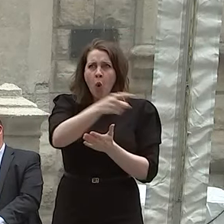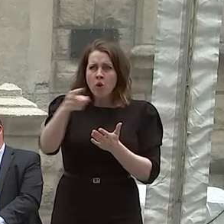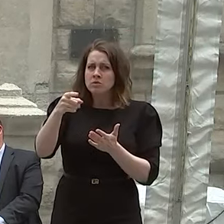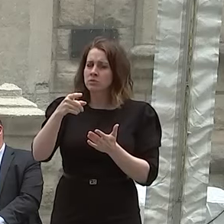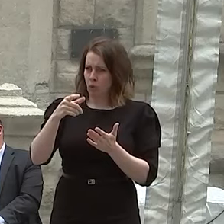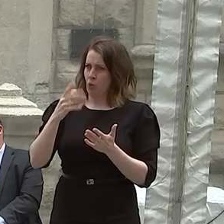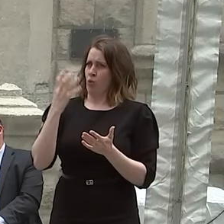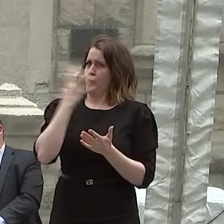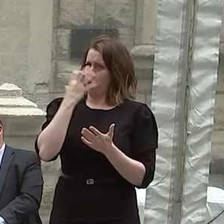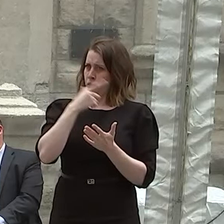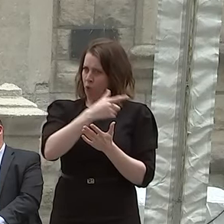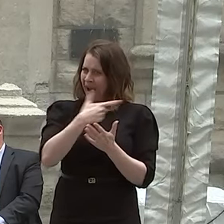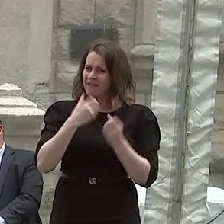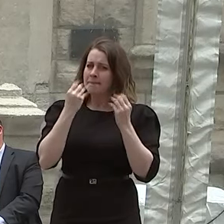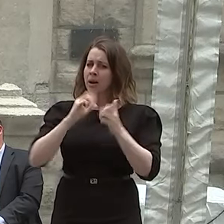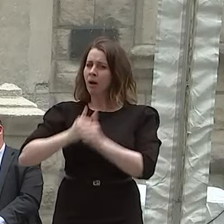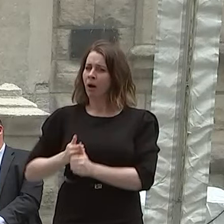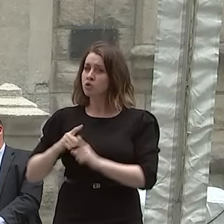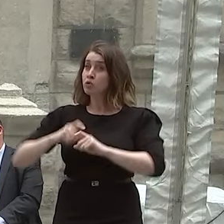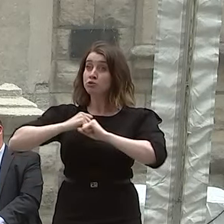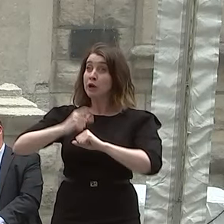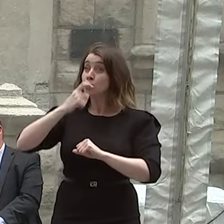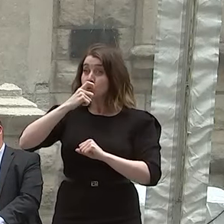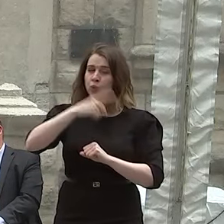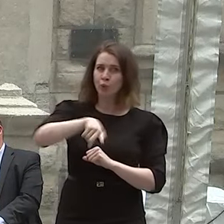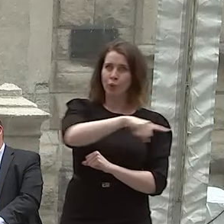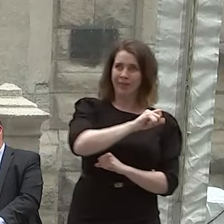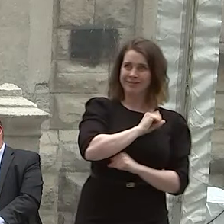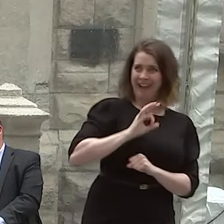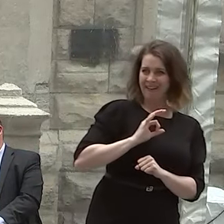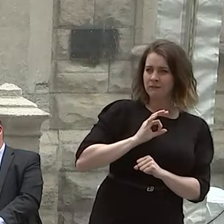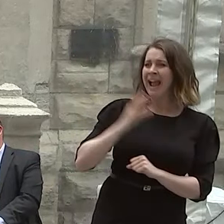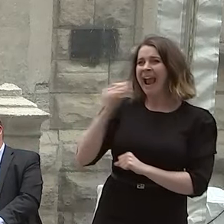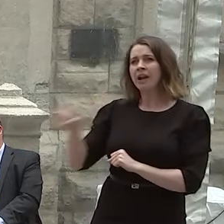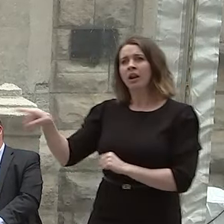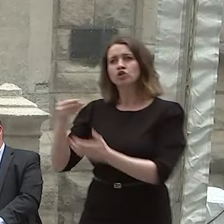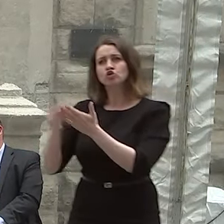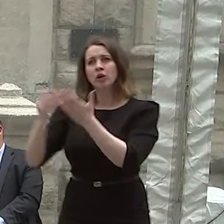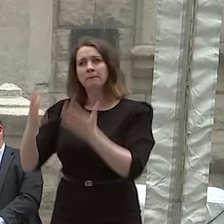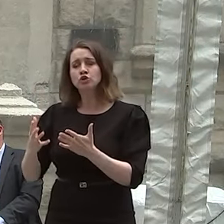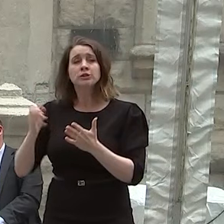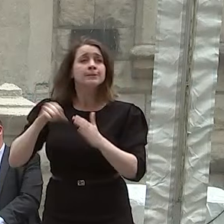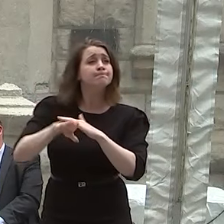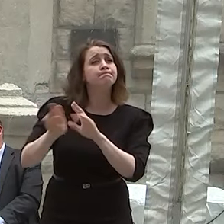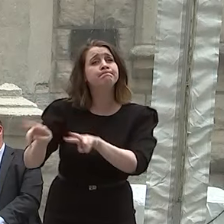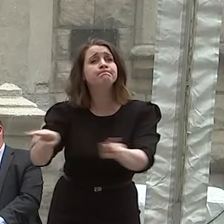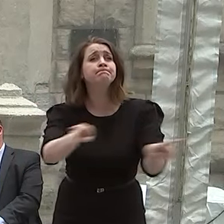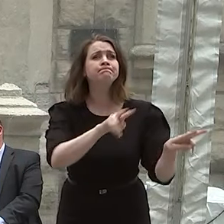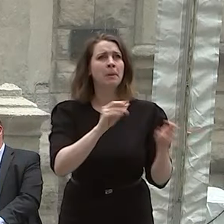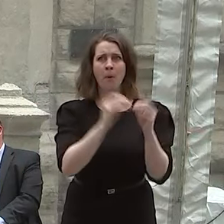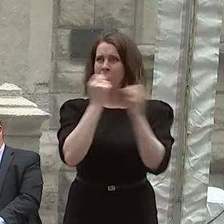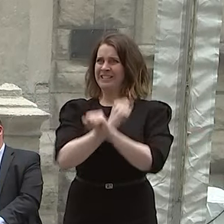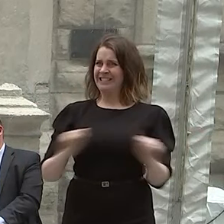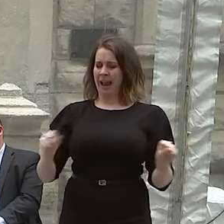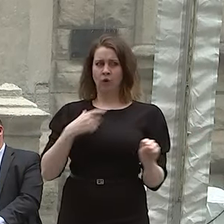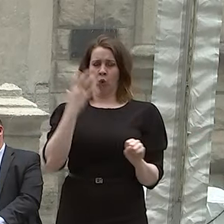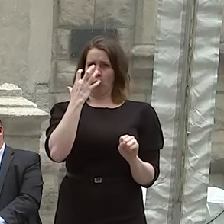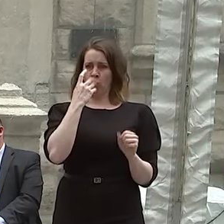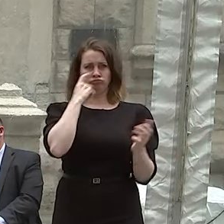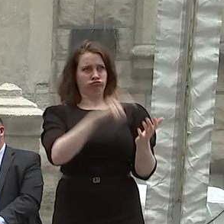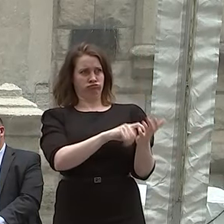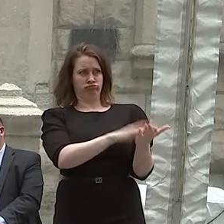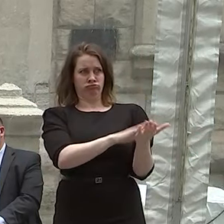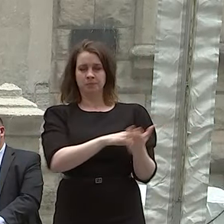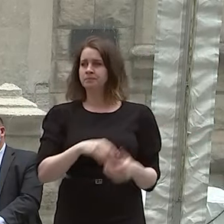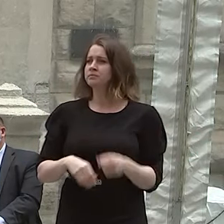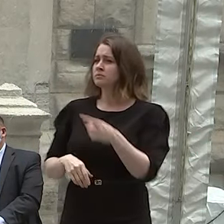to protect the workers, but also to protect shoppers so that they can shop in a safe environment. Thank you. Could I ask